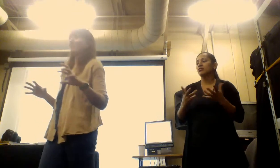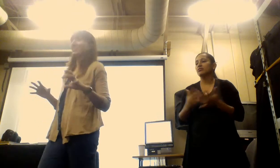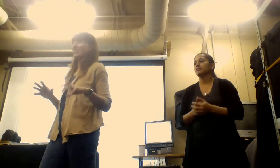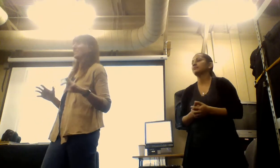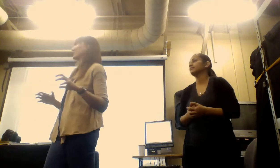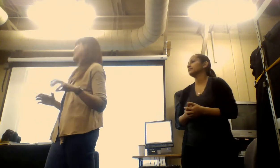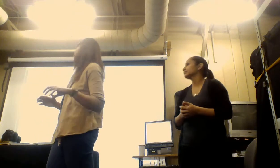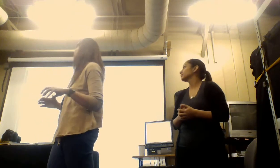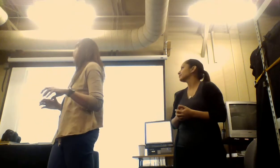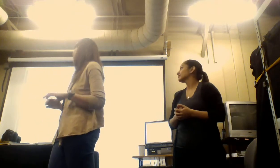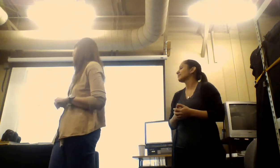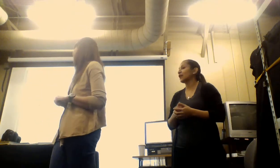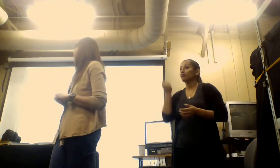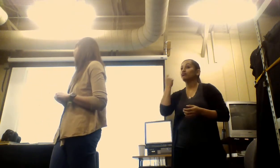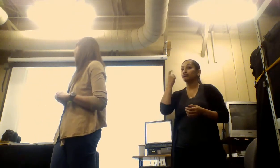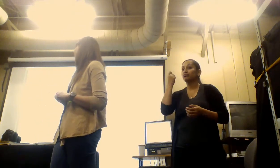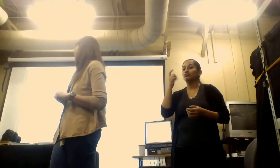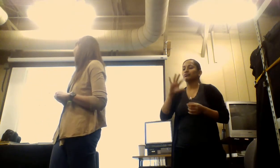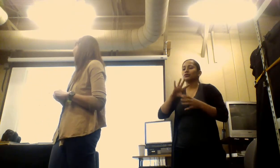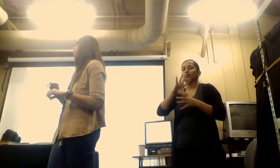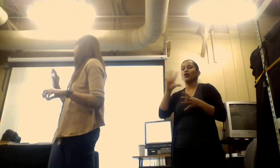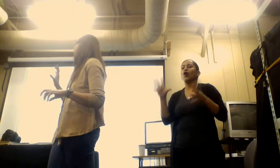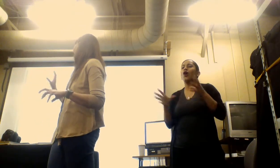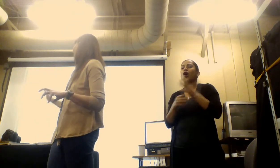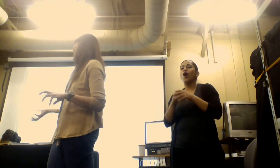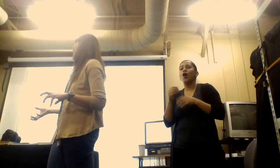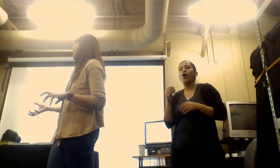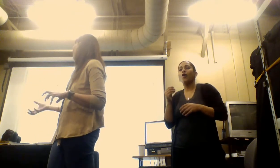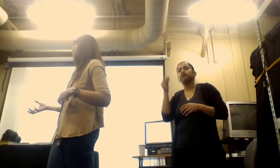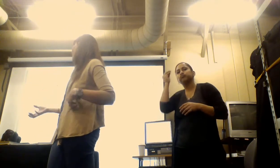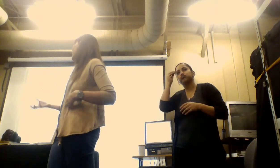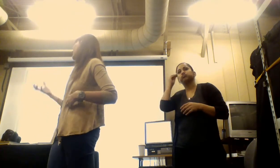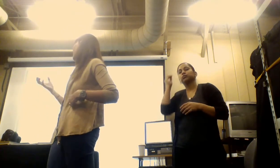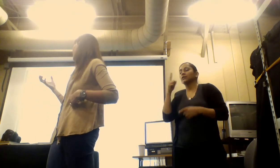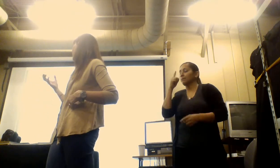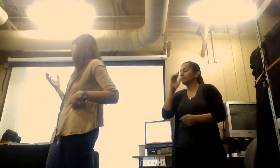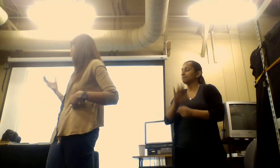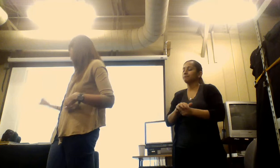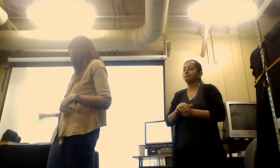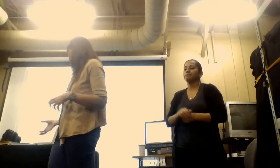start to make sense, I promise. And then, of course,